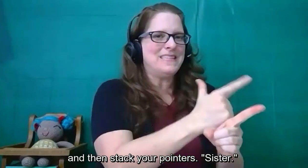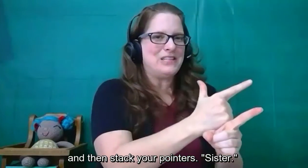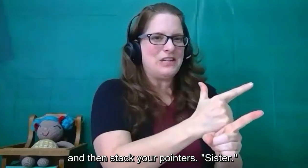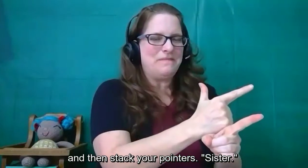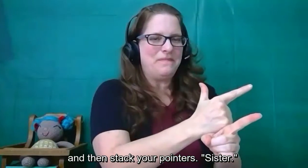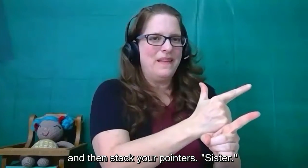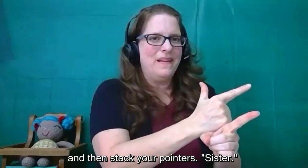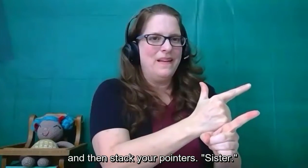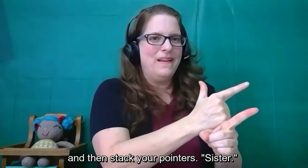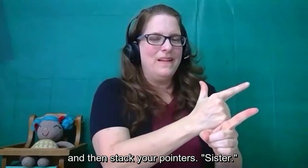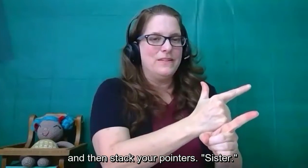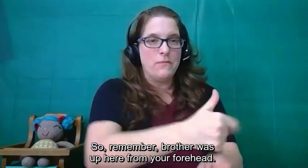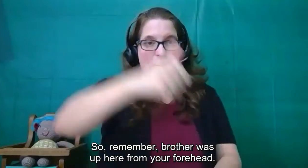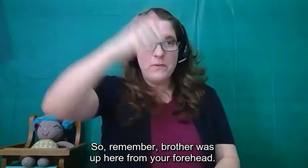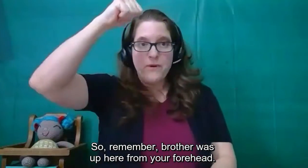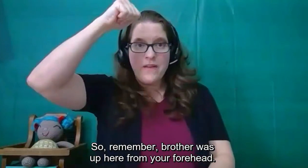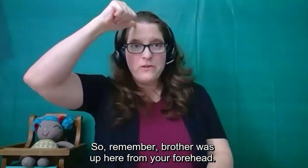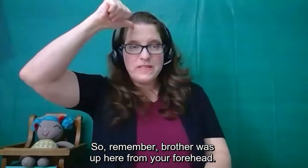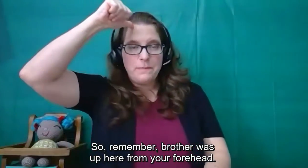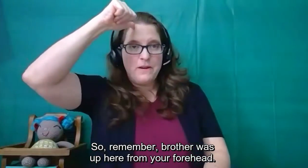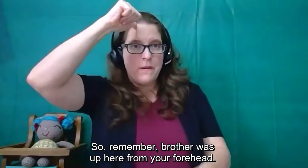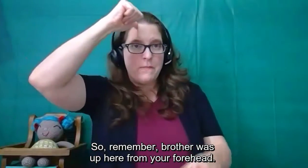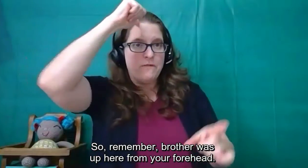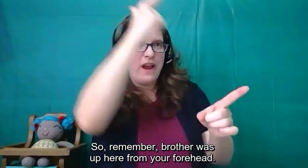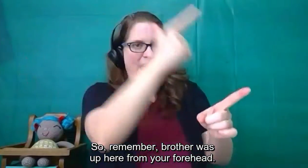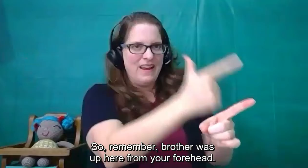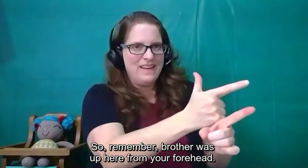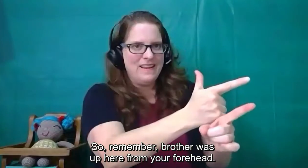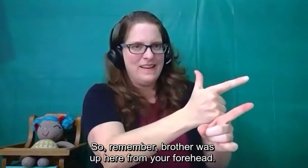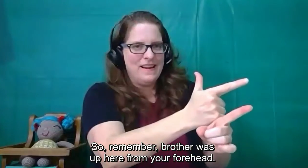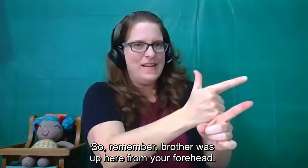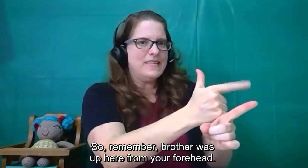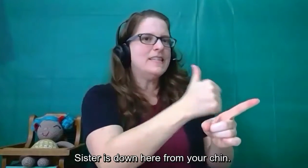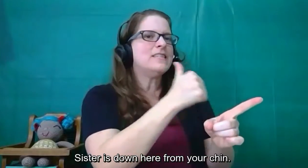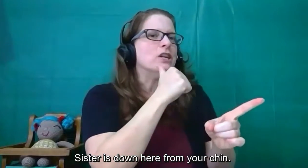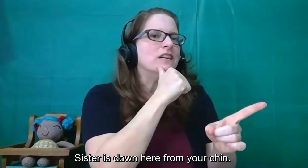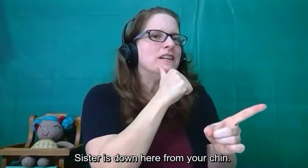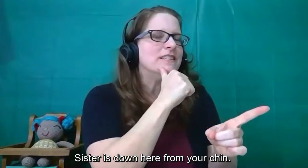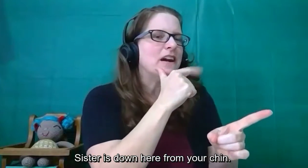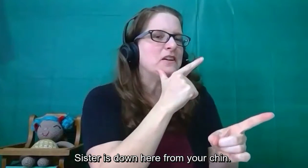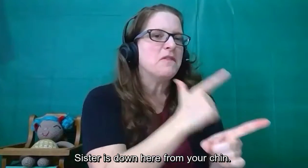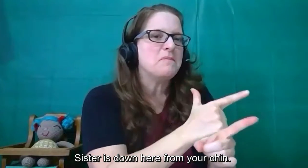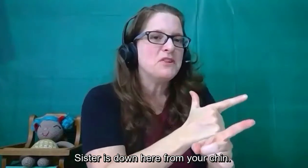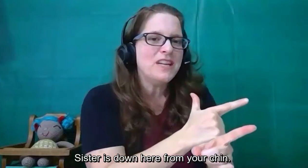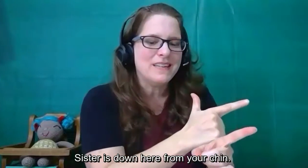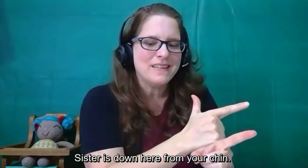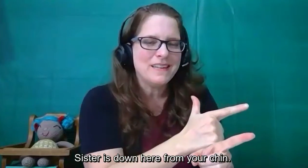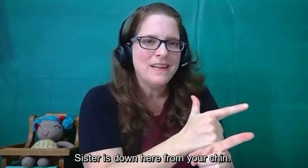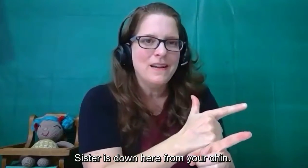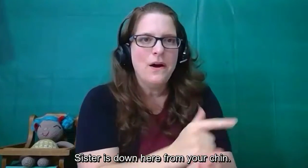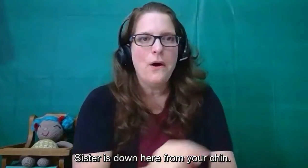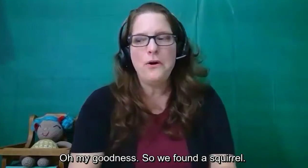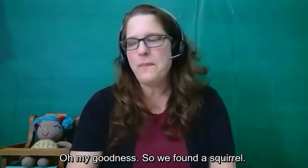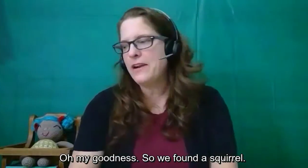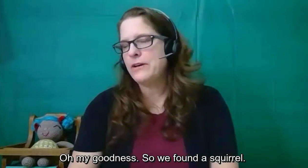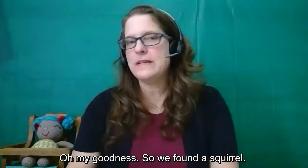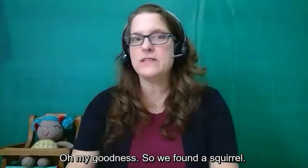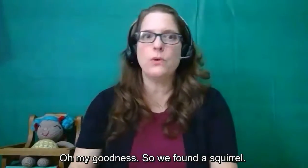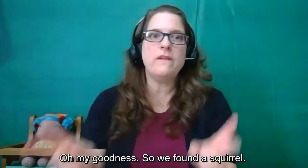Sister. So remember, brother was up here from your forehead. Sister is down here from your chin. Oh my goodness. So we found